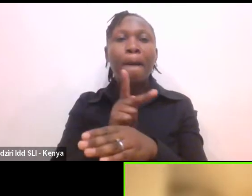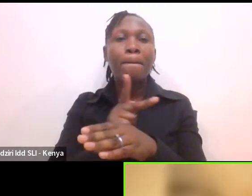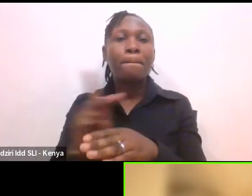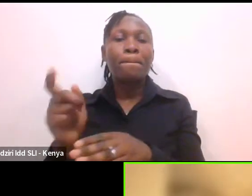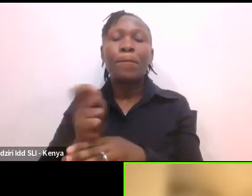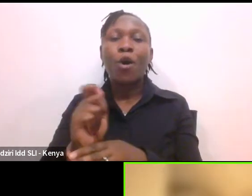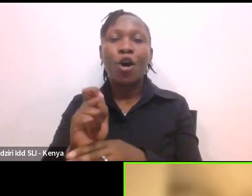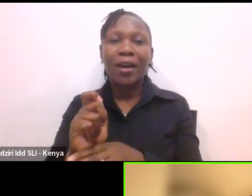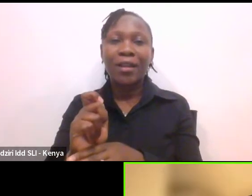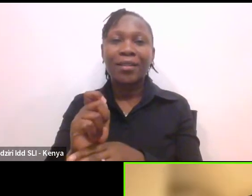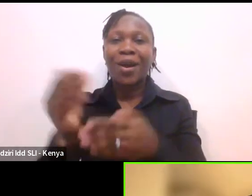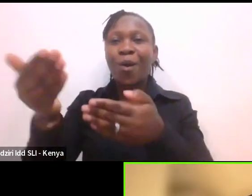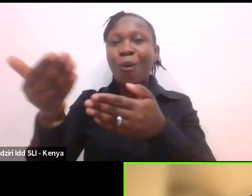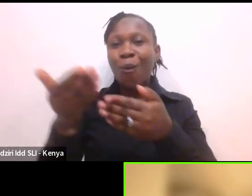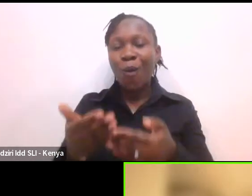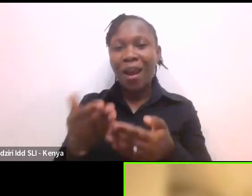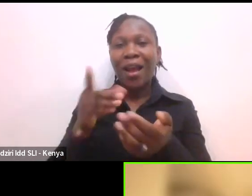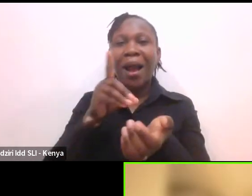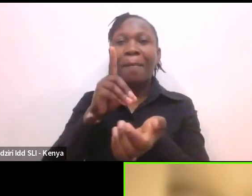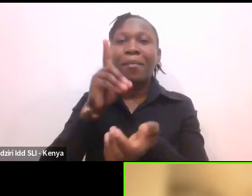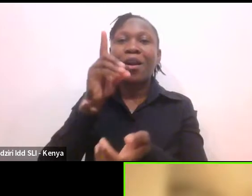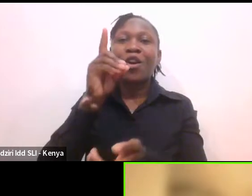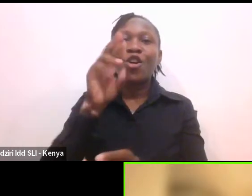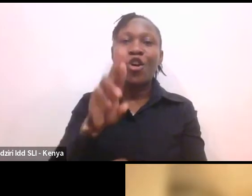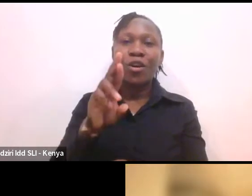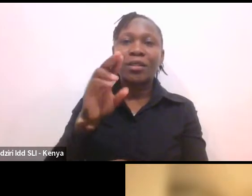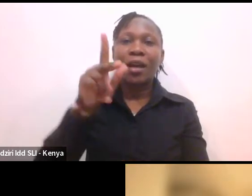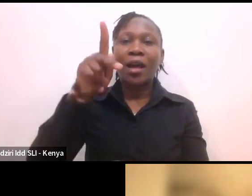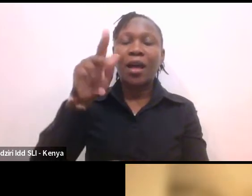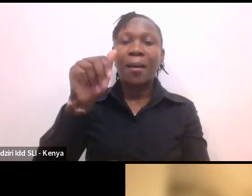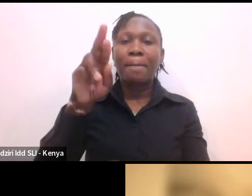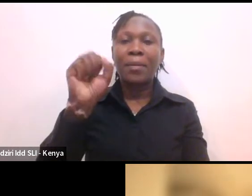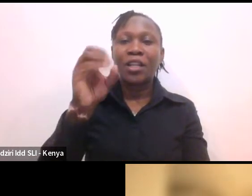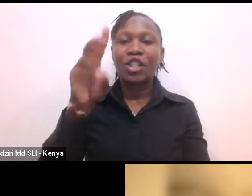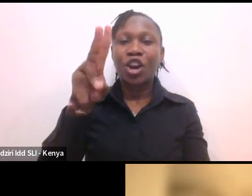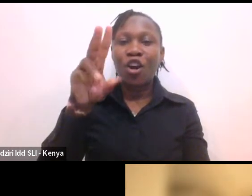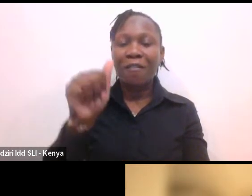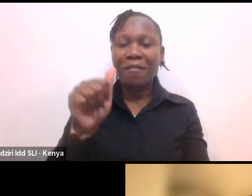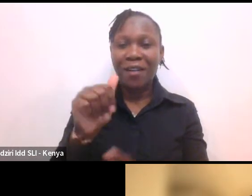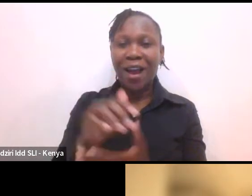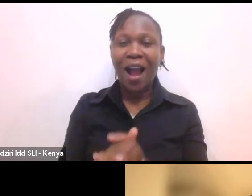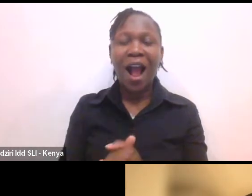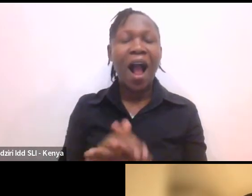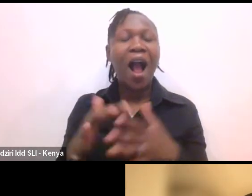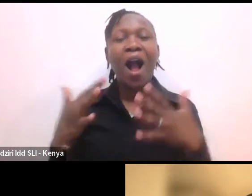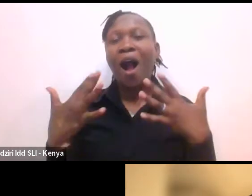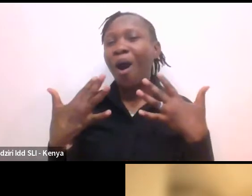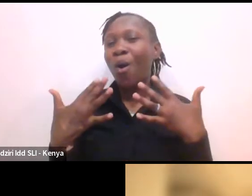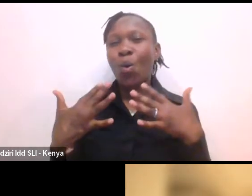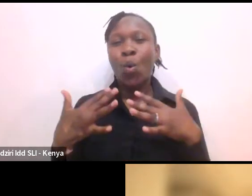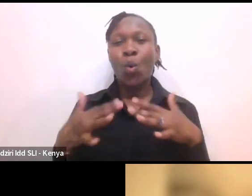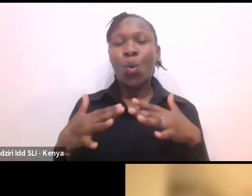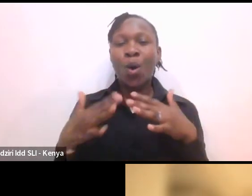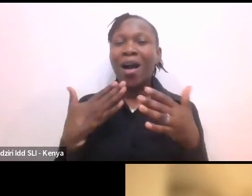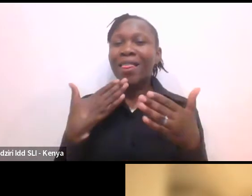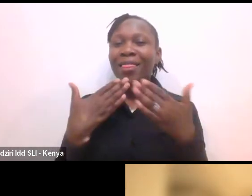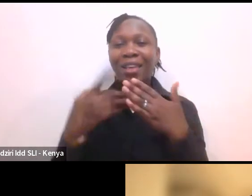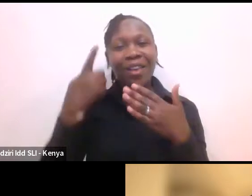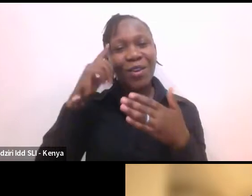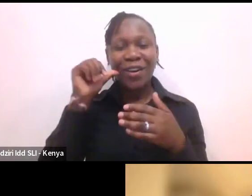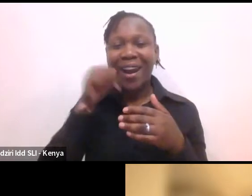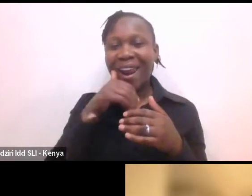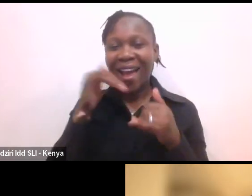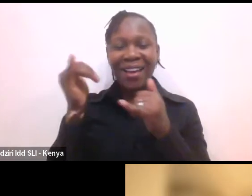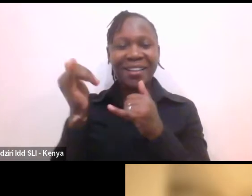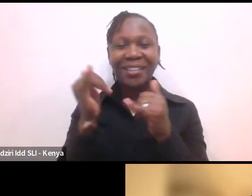welcoming Dr. Preslova. Thank you for this kind introduction. I'm thrilled to be here and